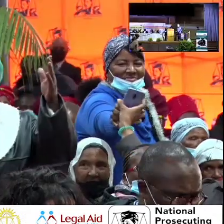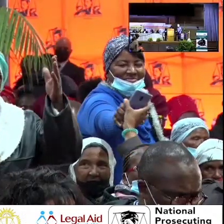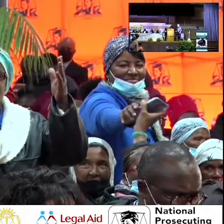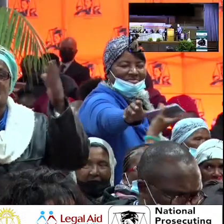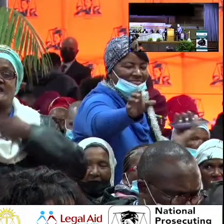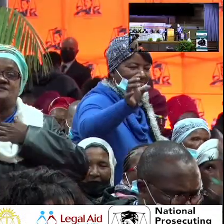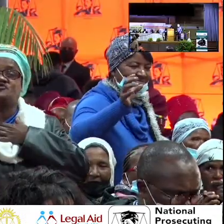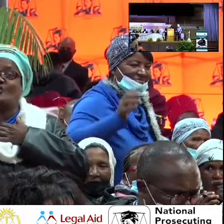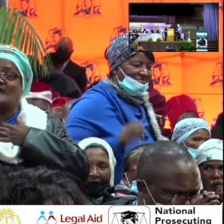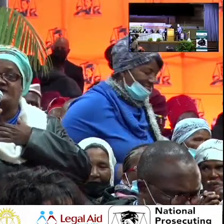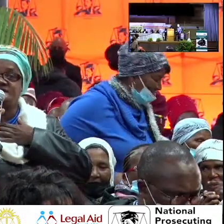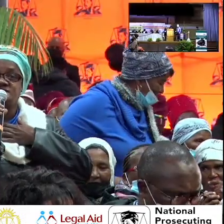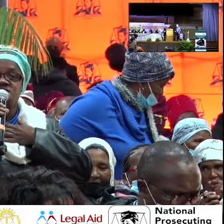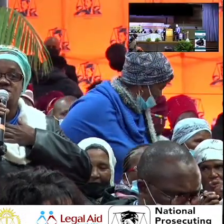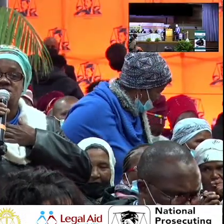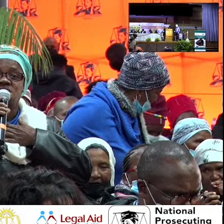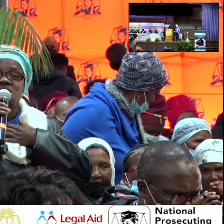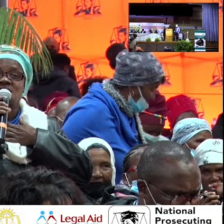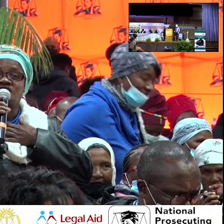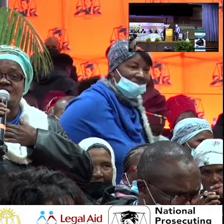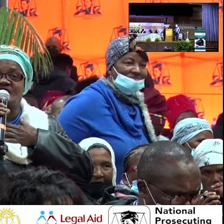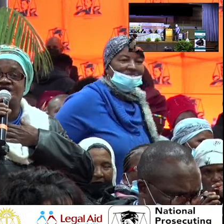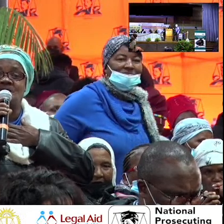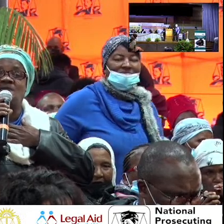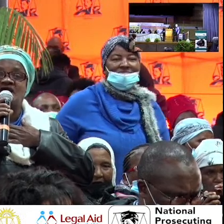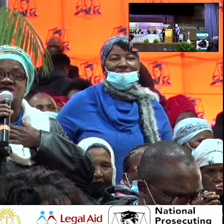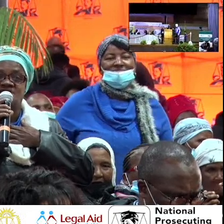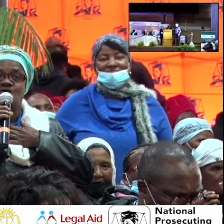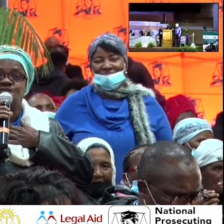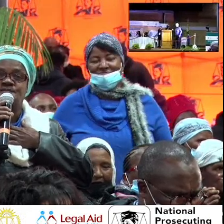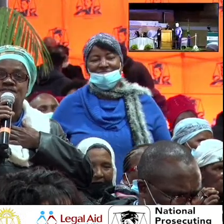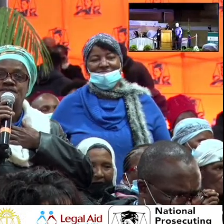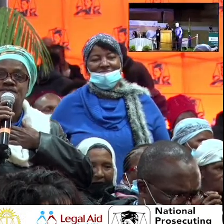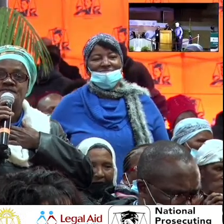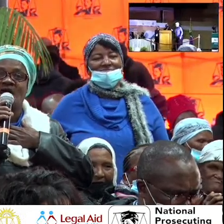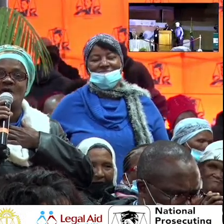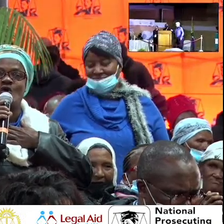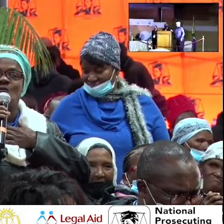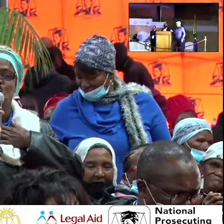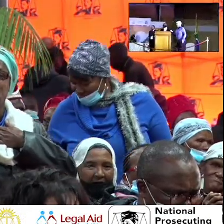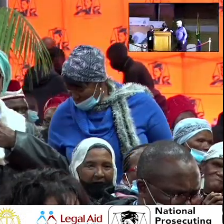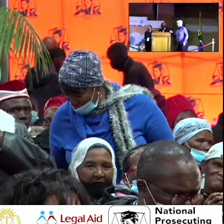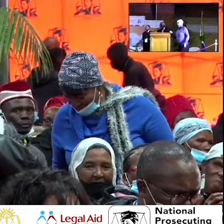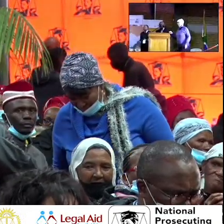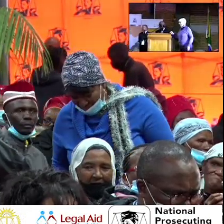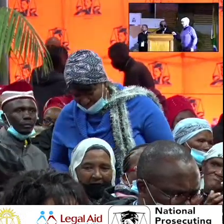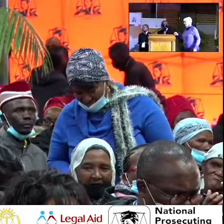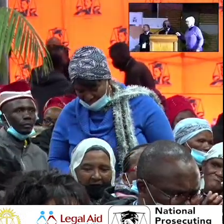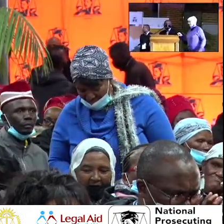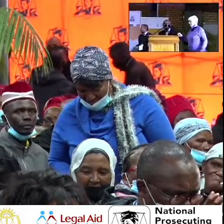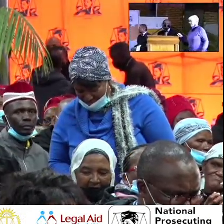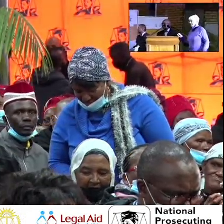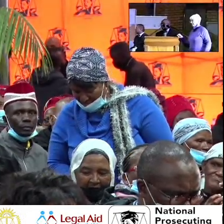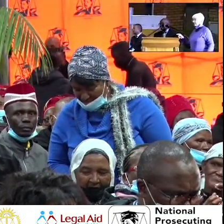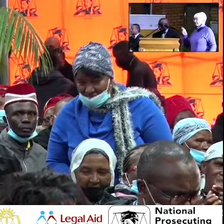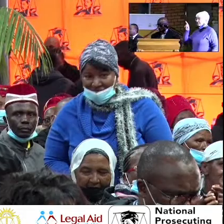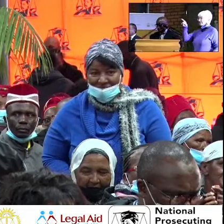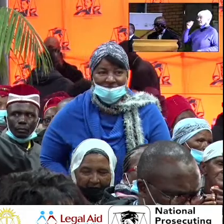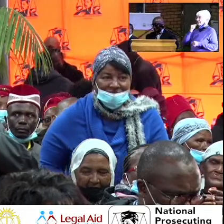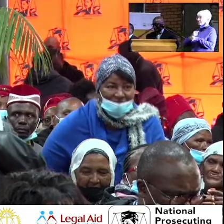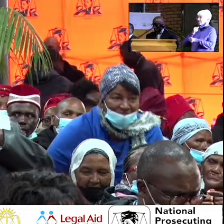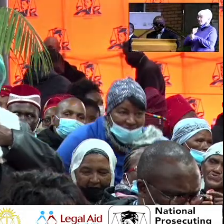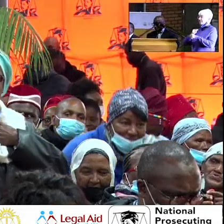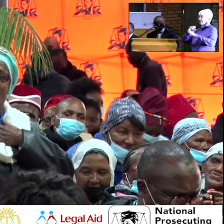got victims. I am Joanne Kibido from Blakkiesdorp. I'm a community worker. I